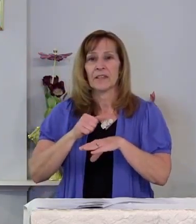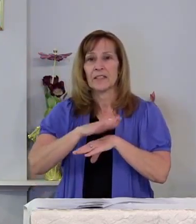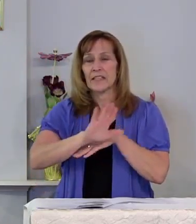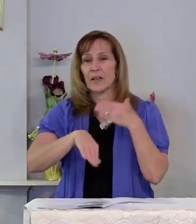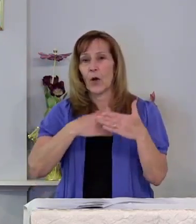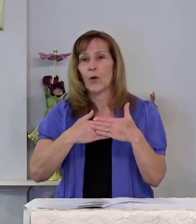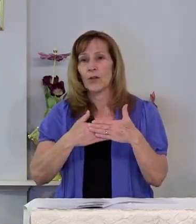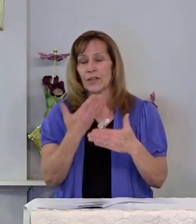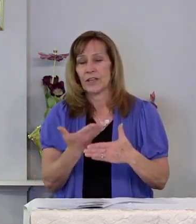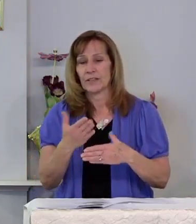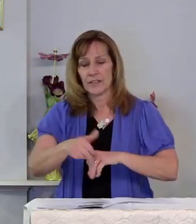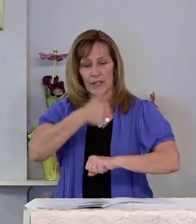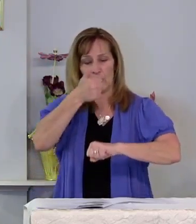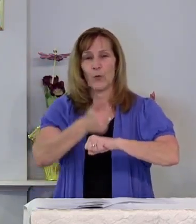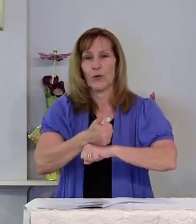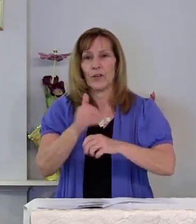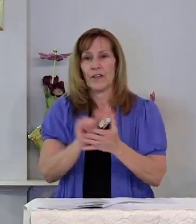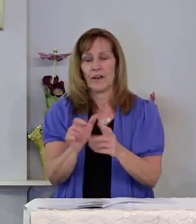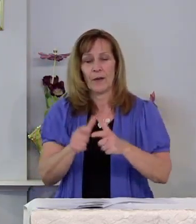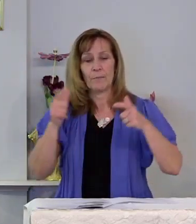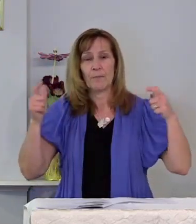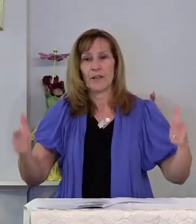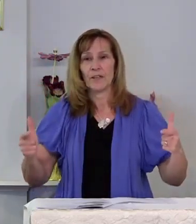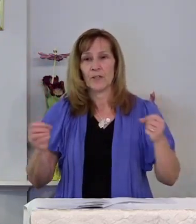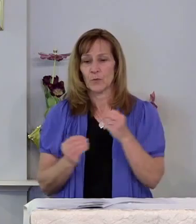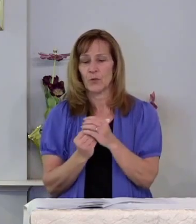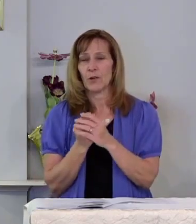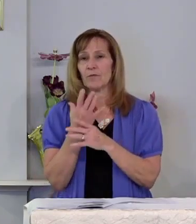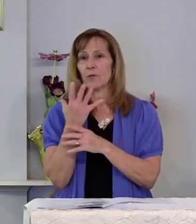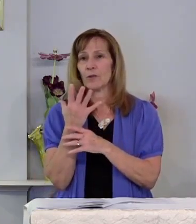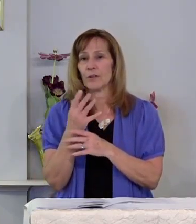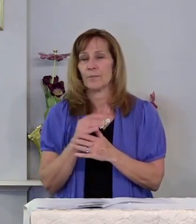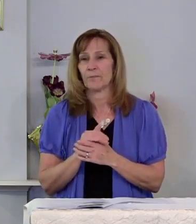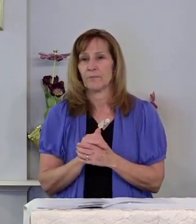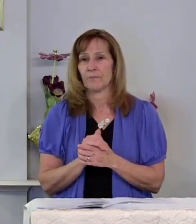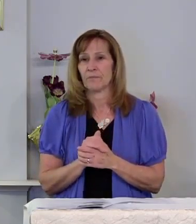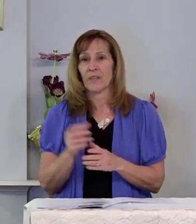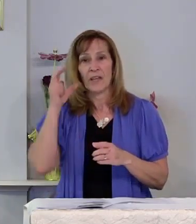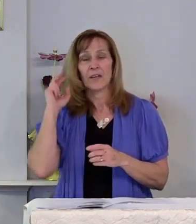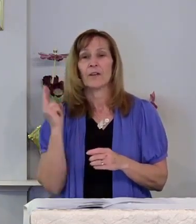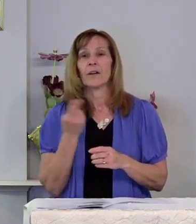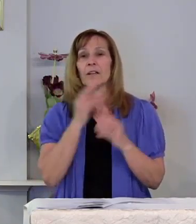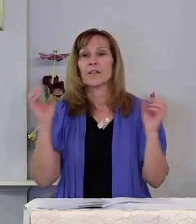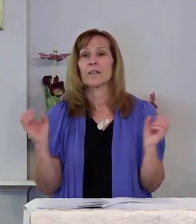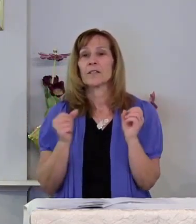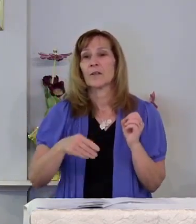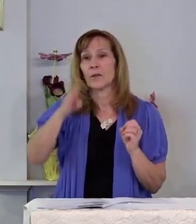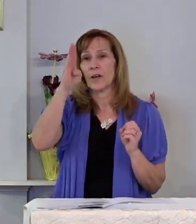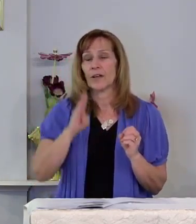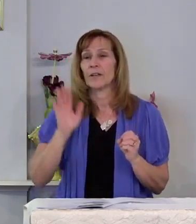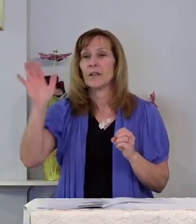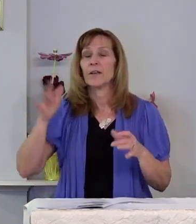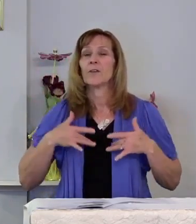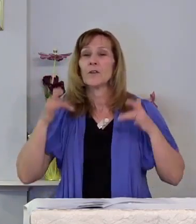Hear us, O God. Your mercy is great. Breathe new life into all